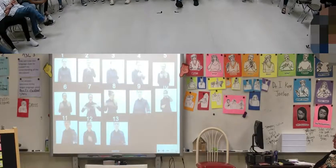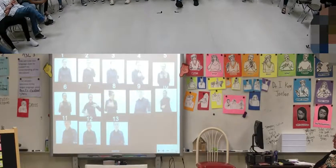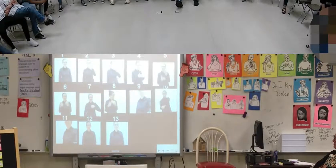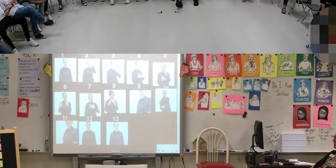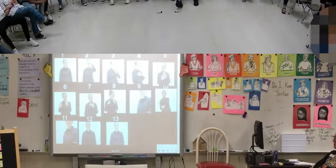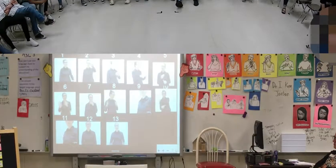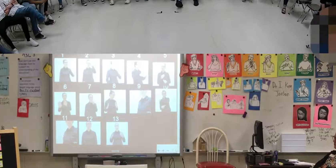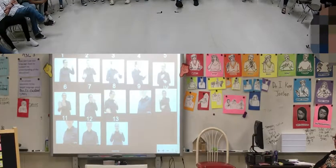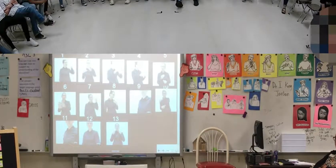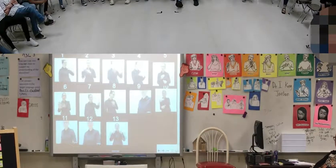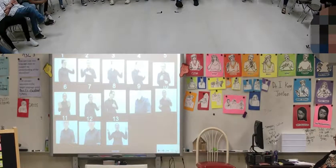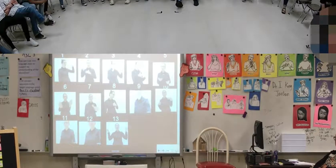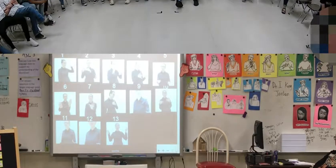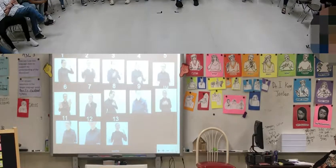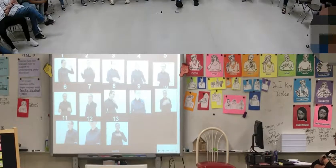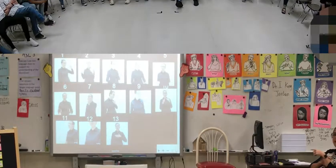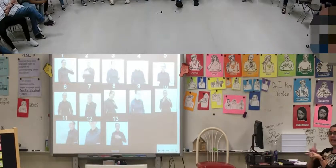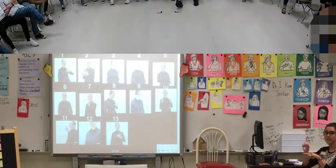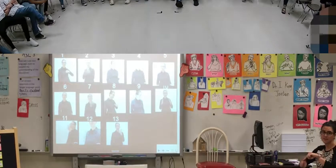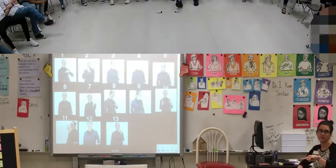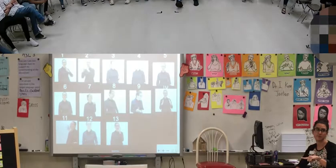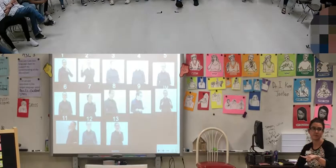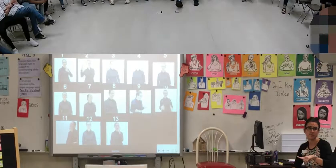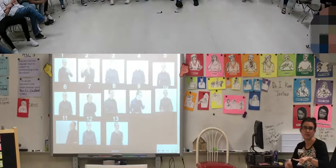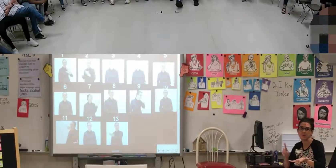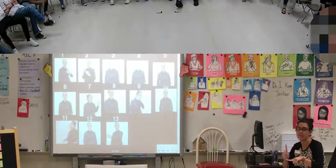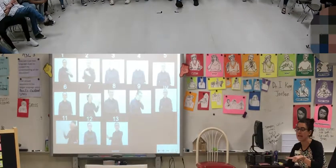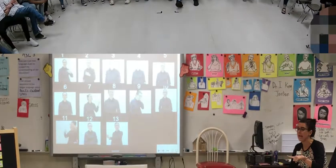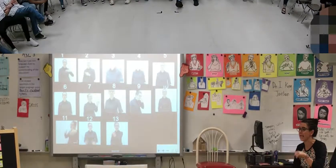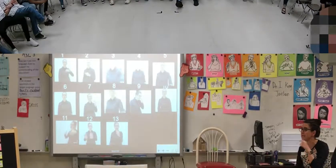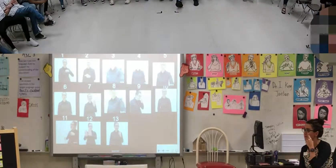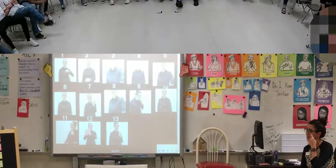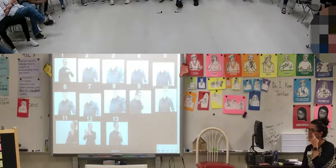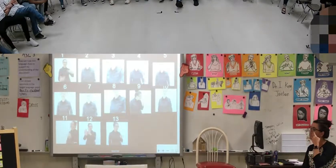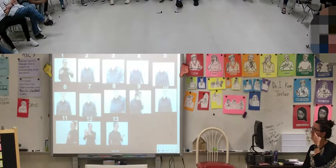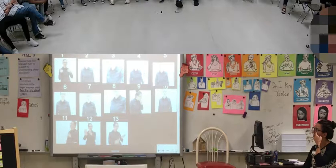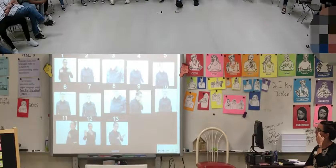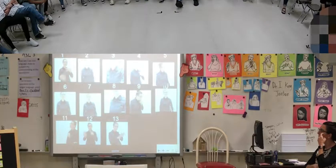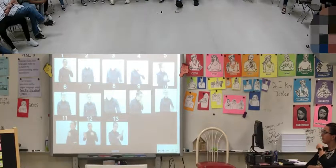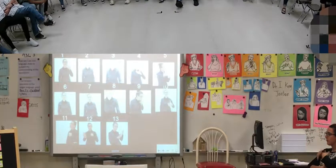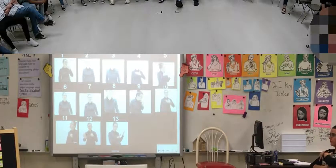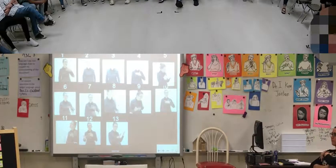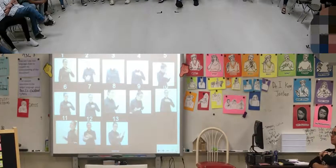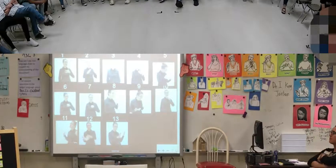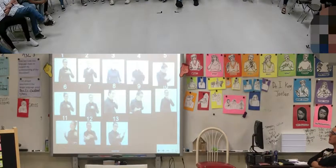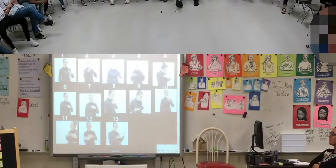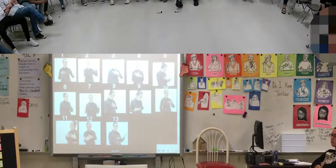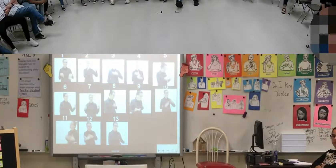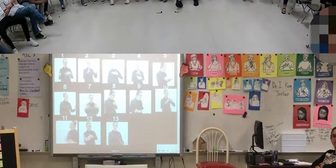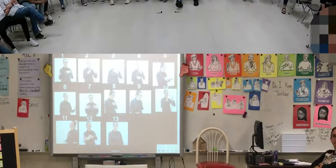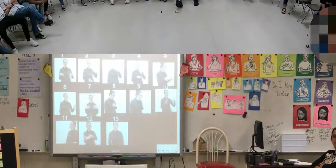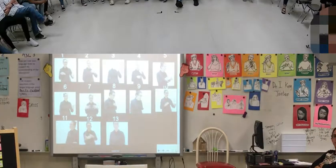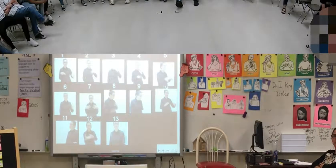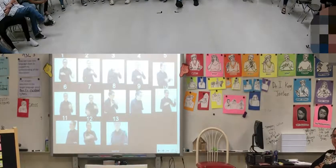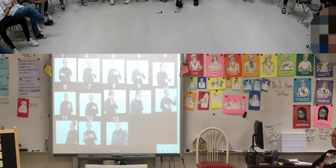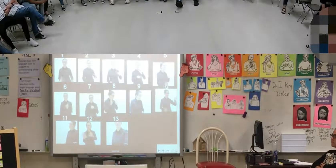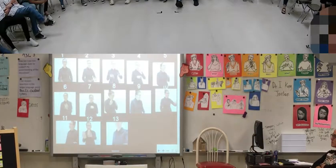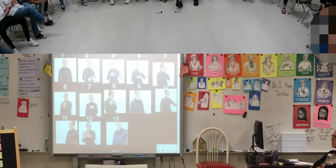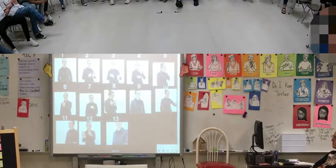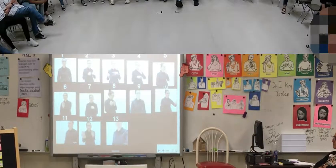What do you mean? Can't. She can't open the door. Oh, well, then that thing. Wait, then wouldn't 12 be 7 and then 7 would be